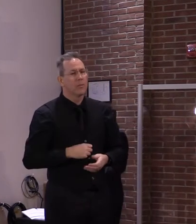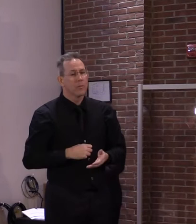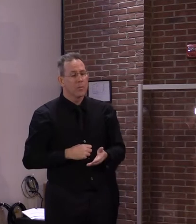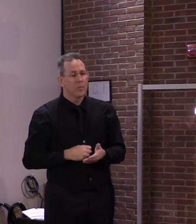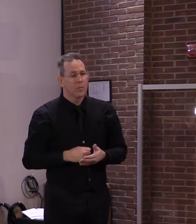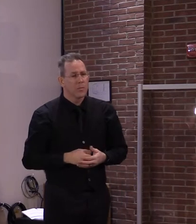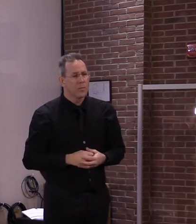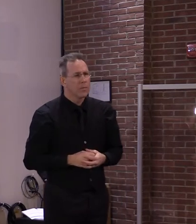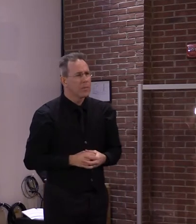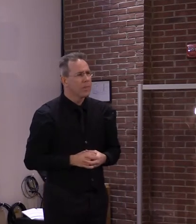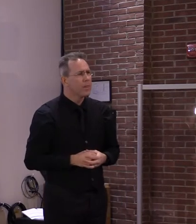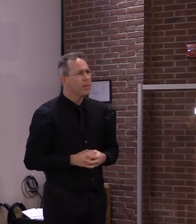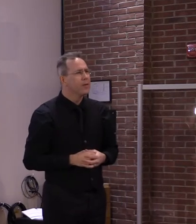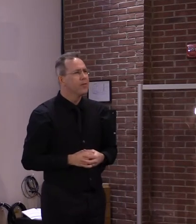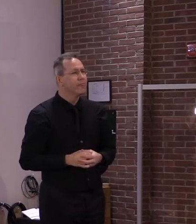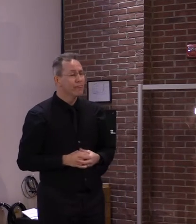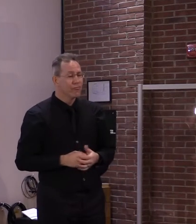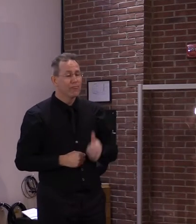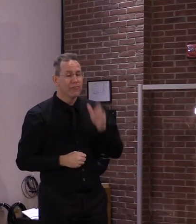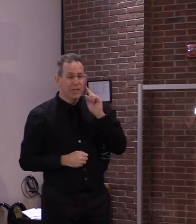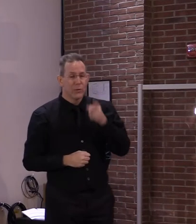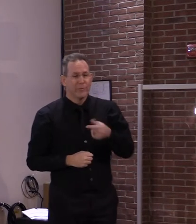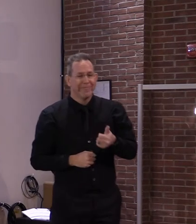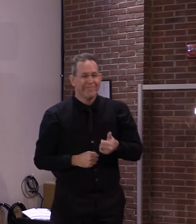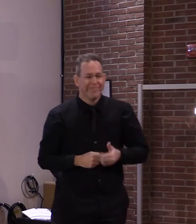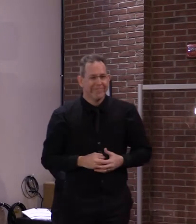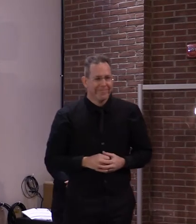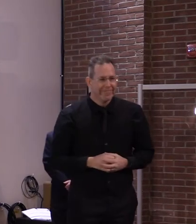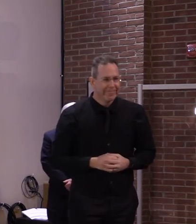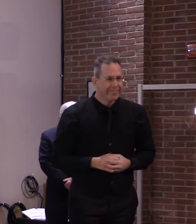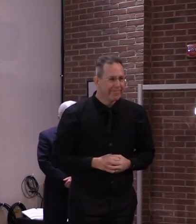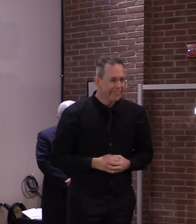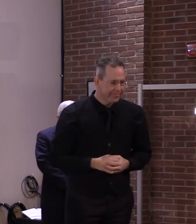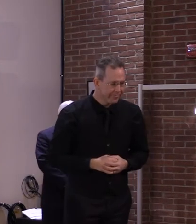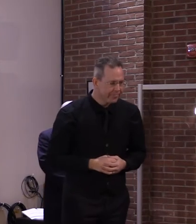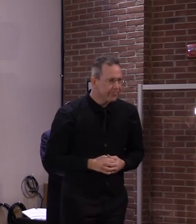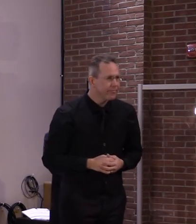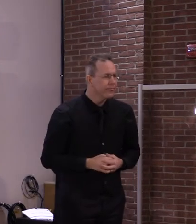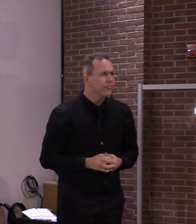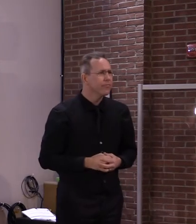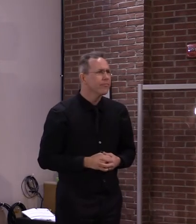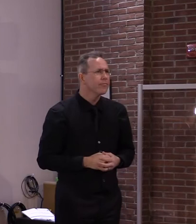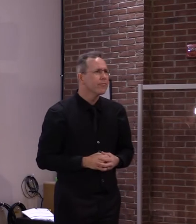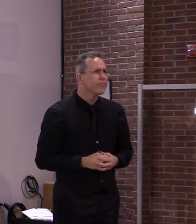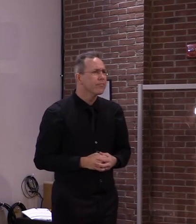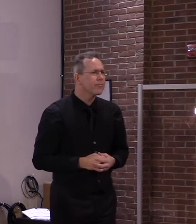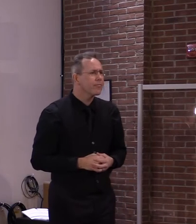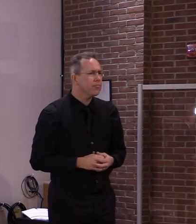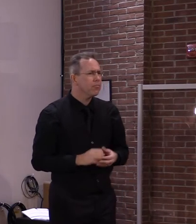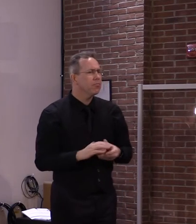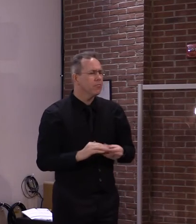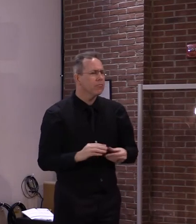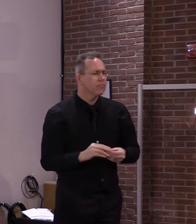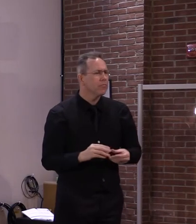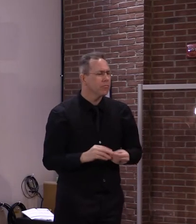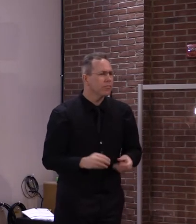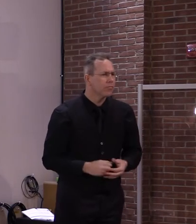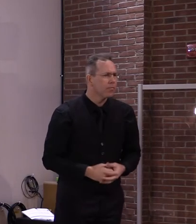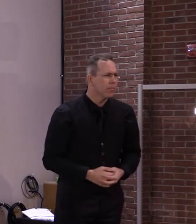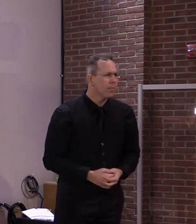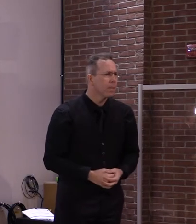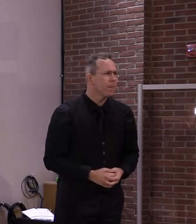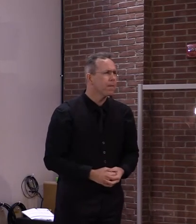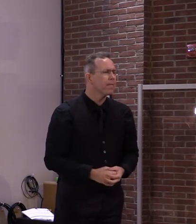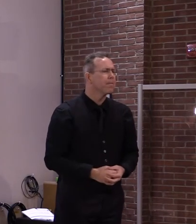hi can you hear me okay we can i thank you uh and i believe my questions are best suited for either governor